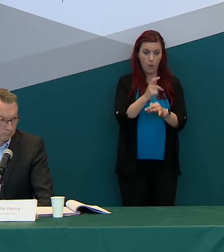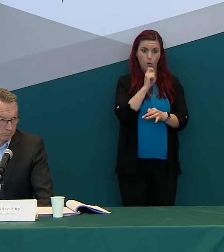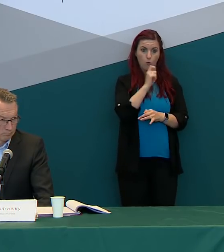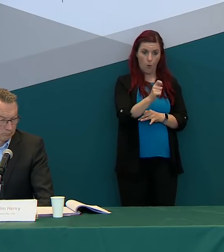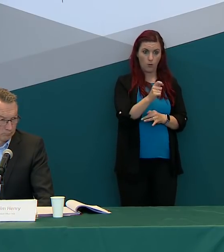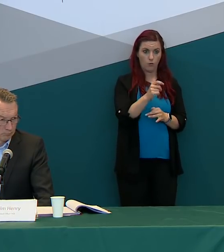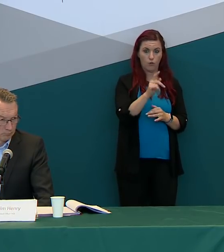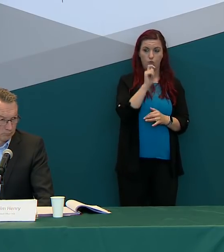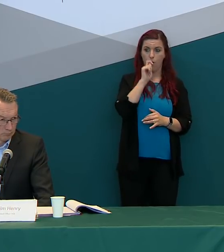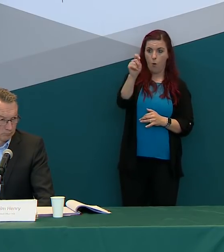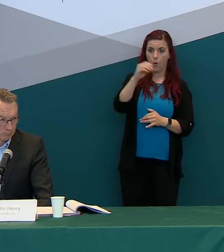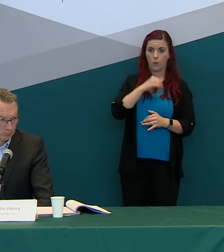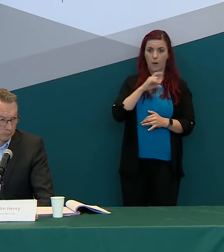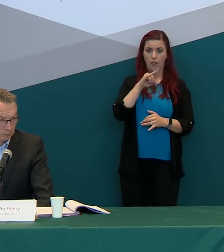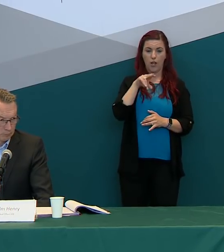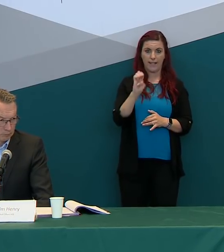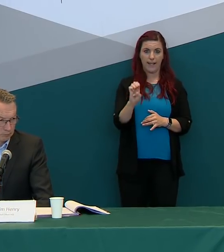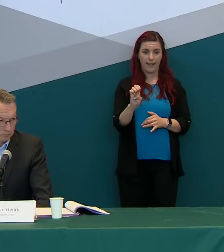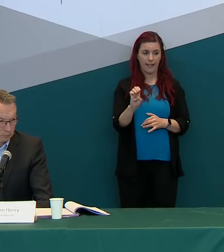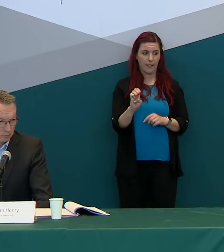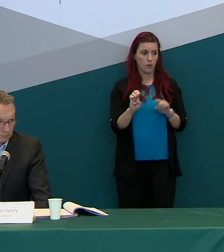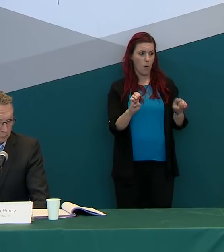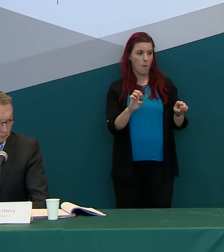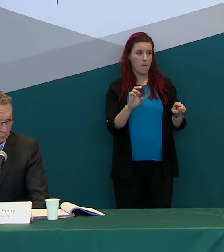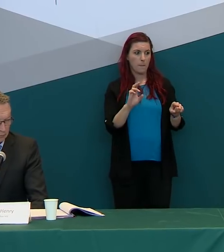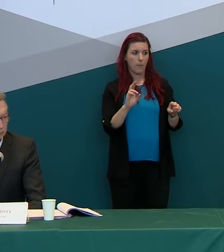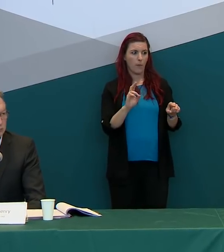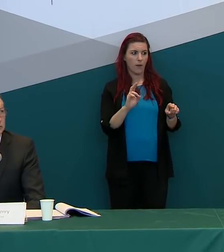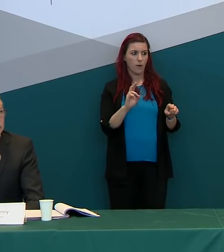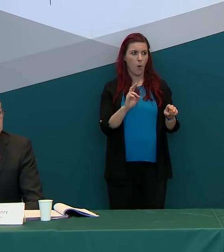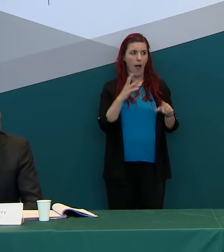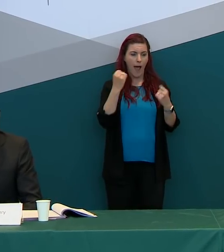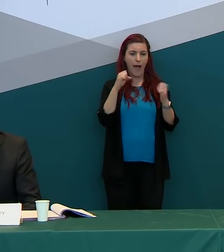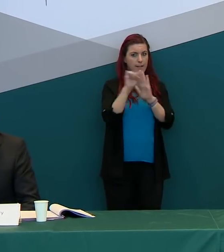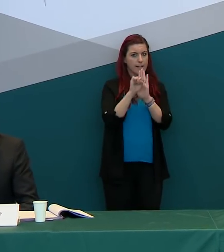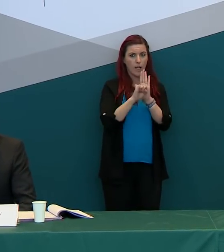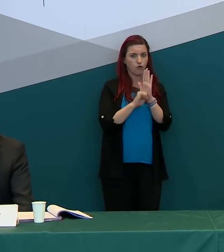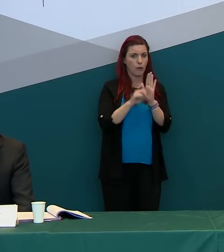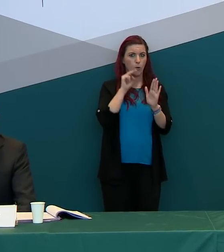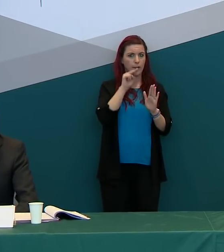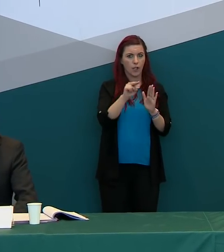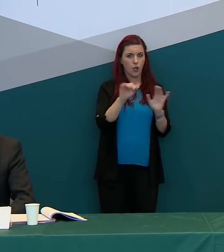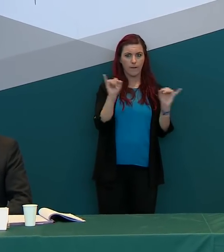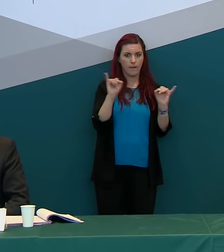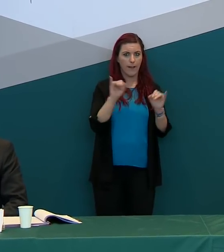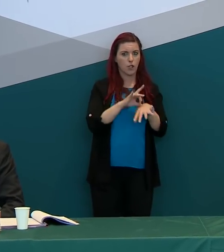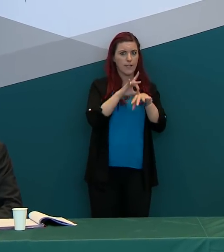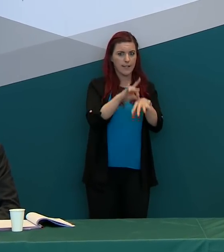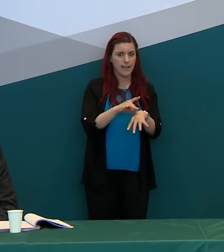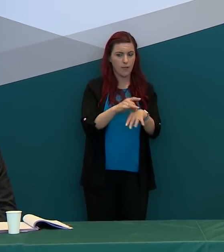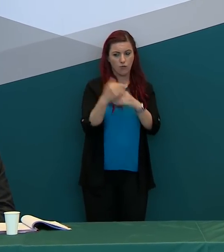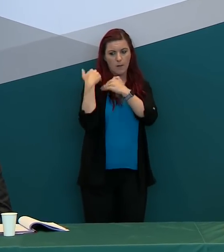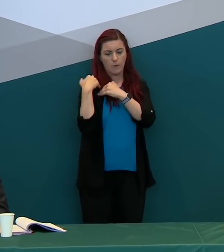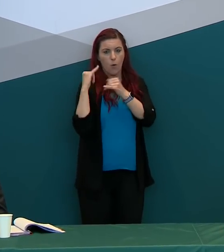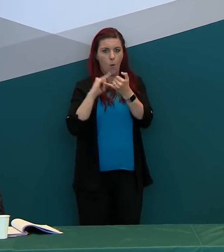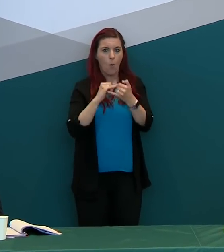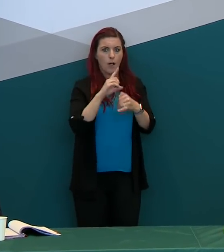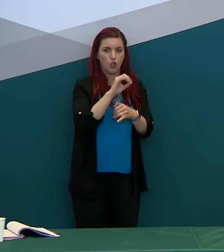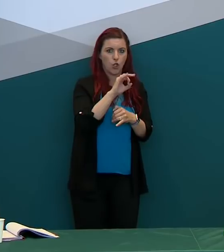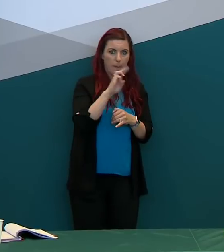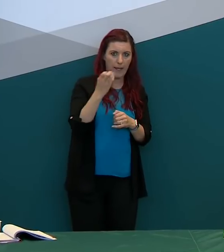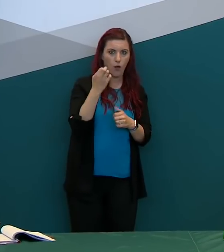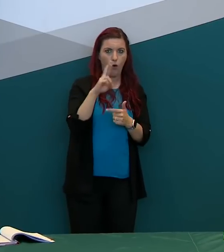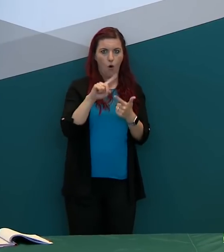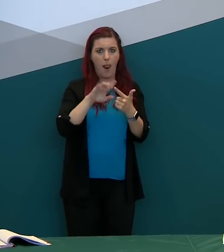the HSC. No, statutory notification of an infectious disease is the responsibility of a doctor or